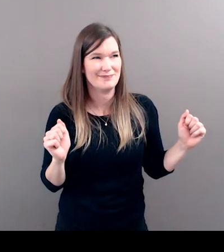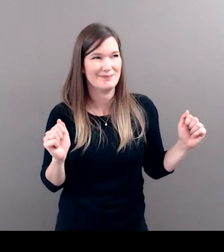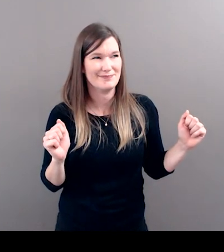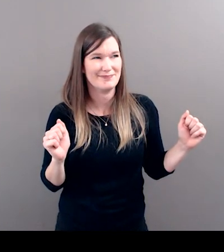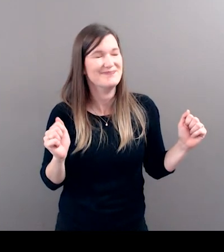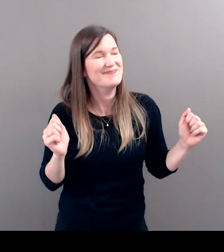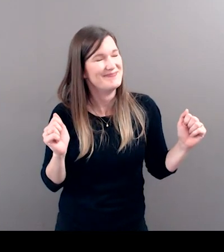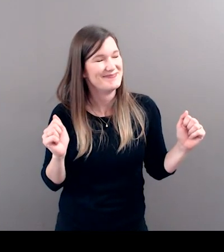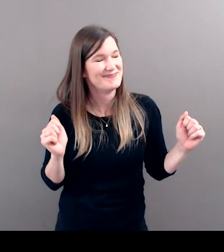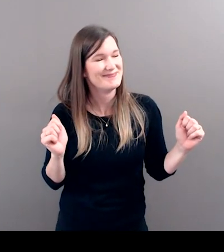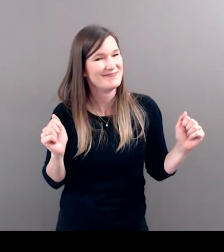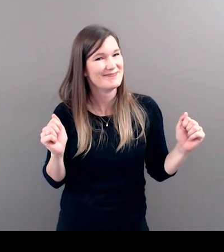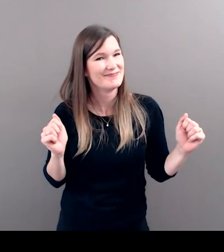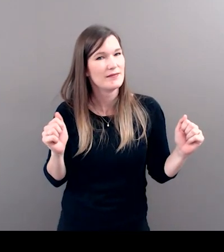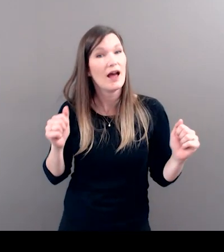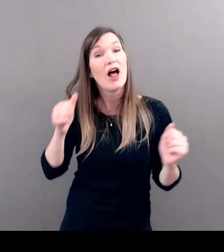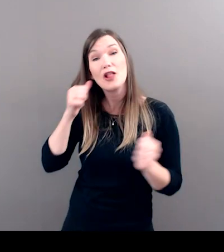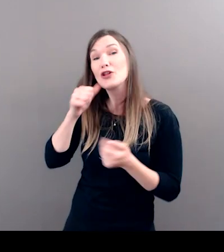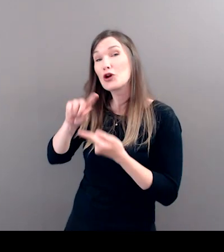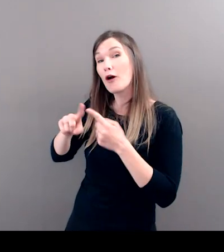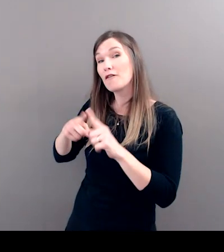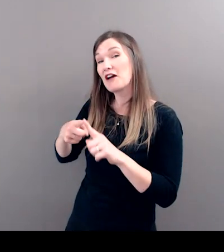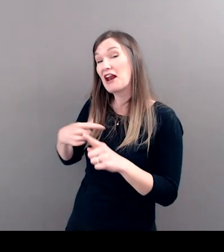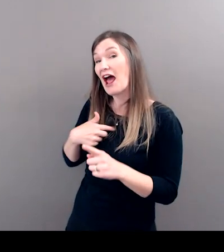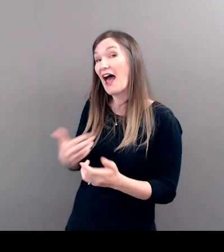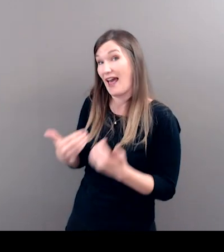The girlfriend I had was fine.